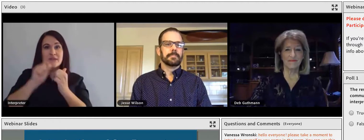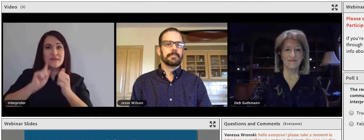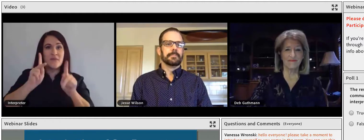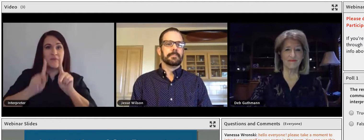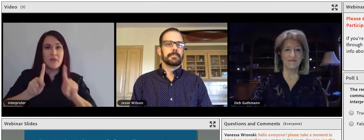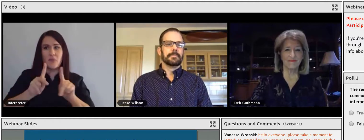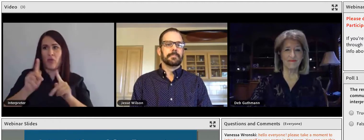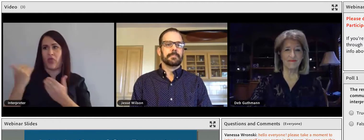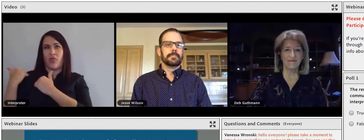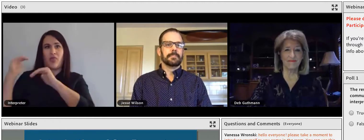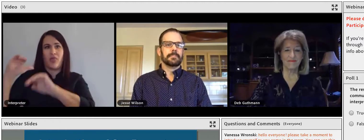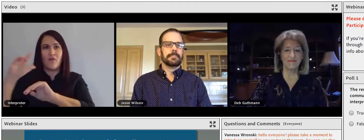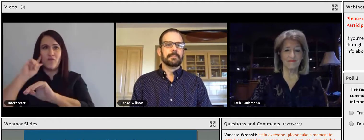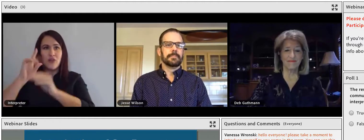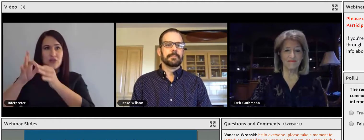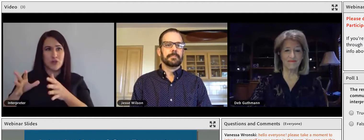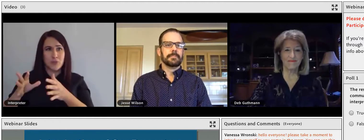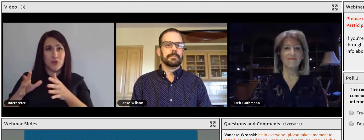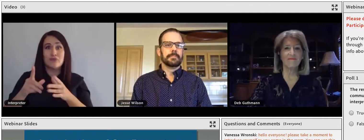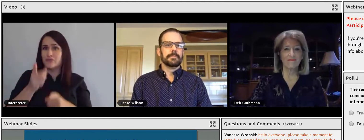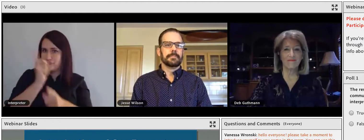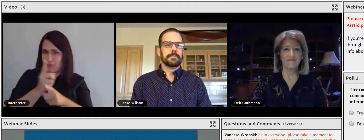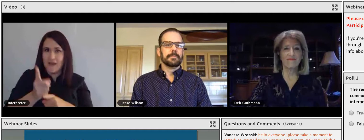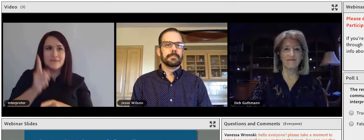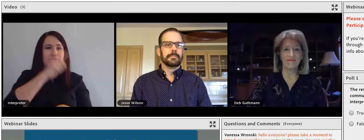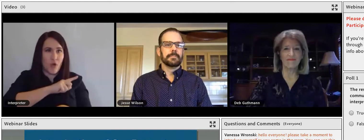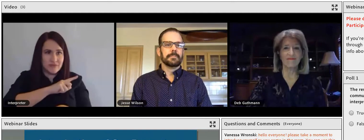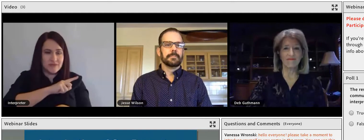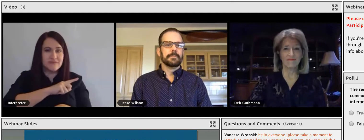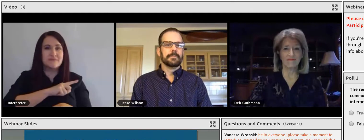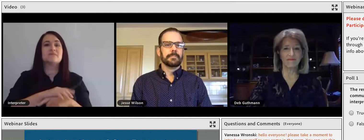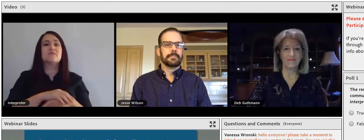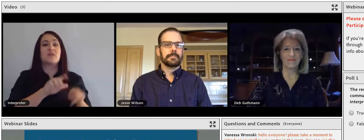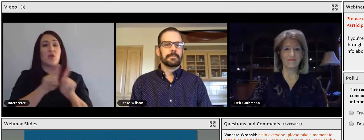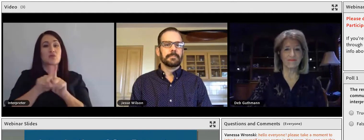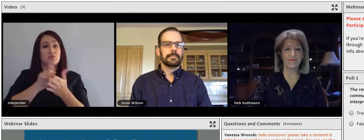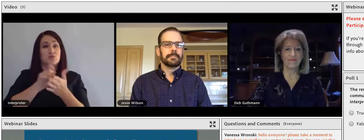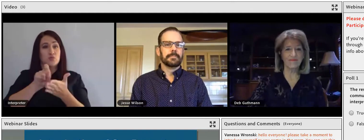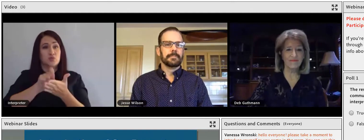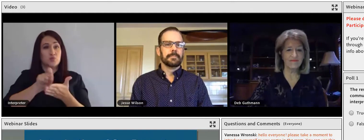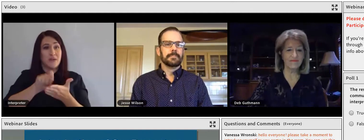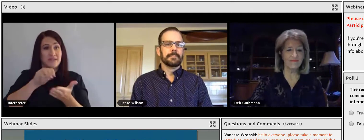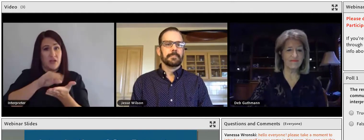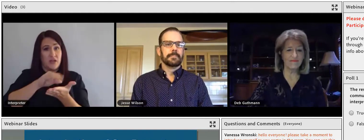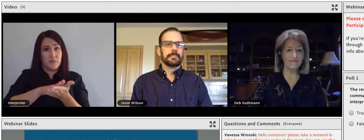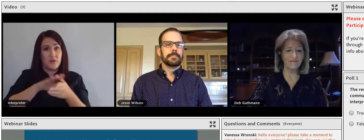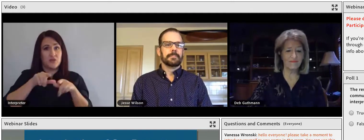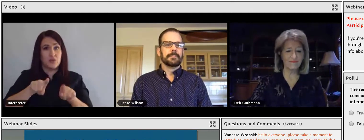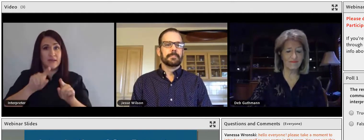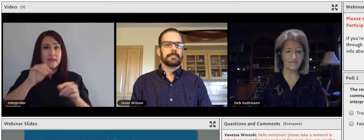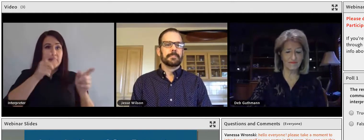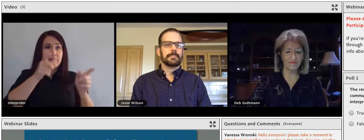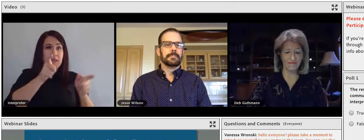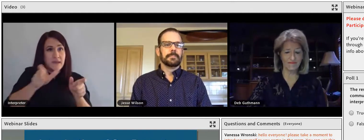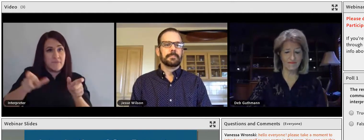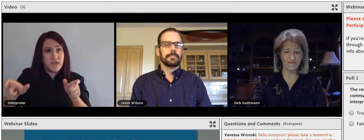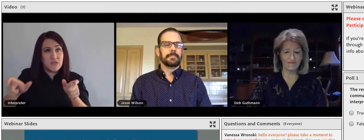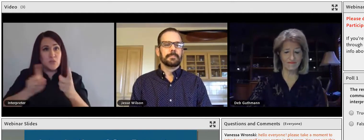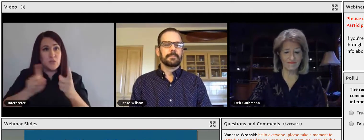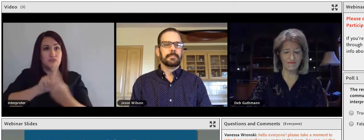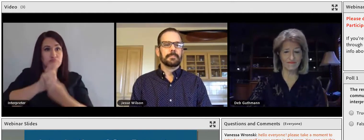is only the interpreters is absolutely false, and that using written documents during individual or group sessions is a